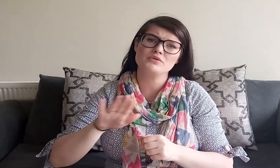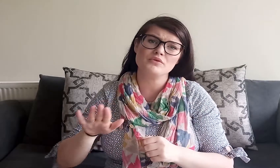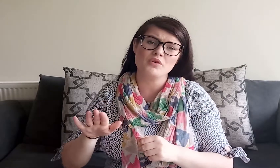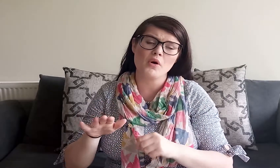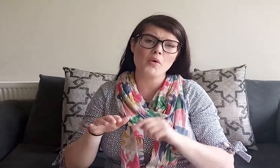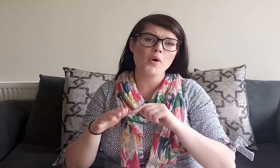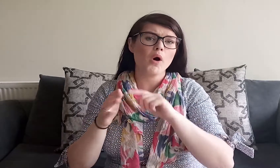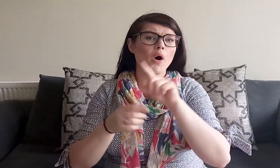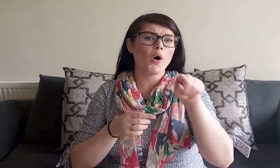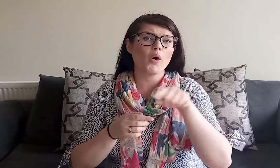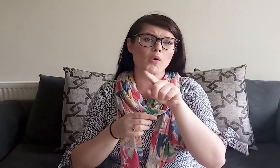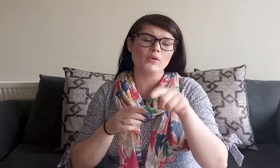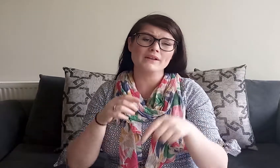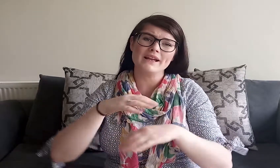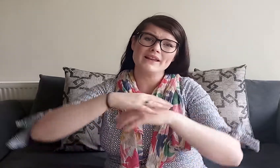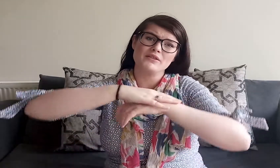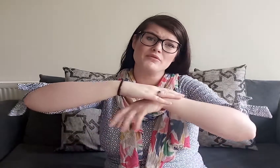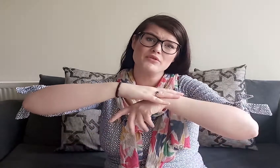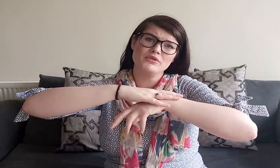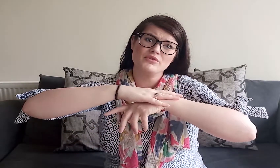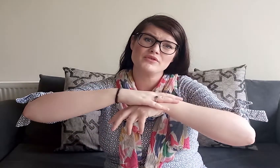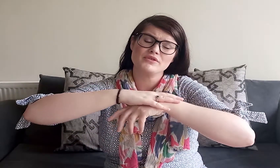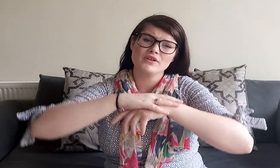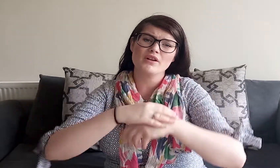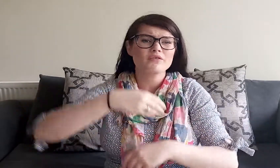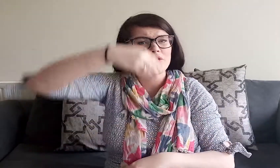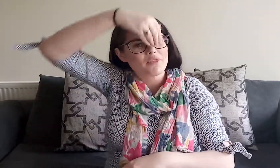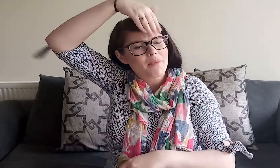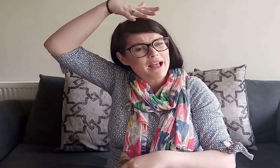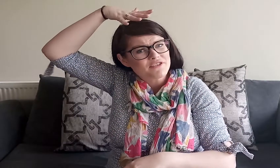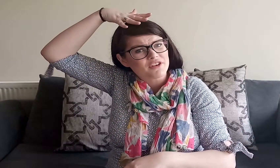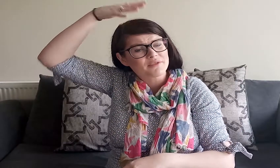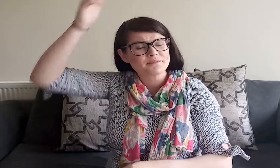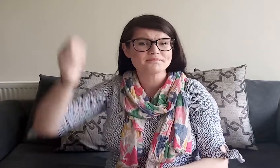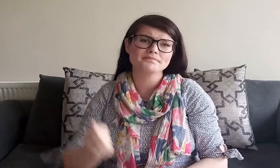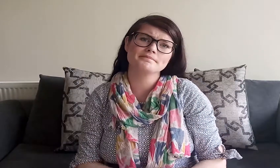no hole in the roots for the badger.